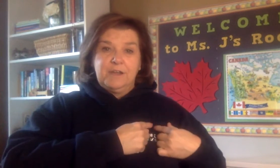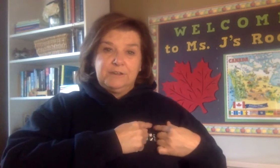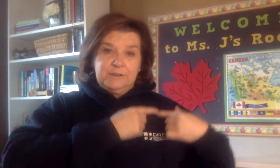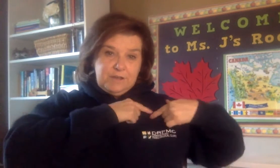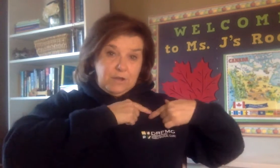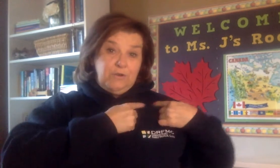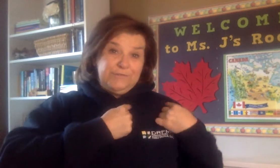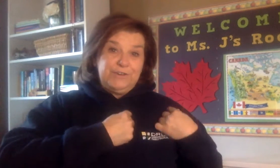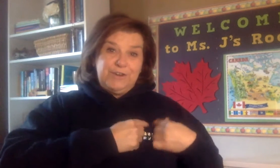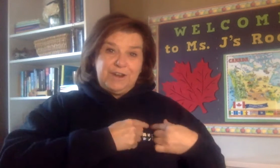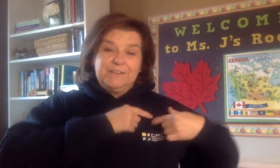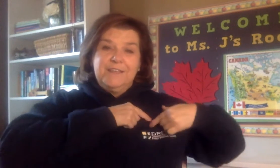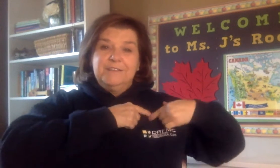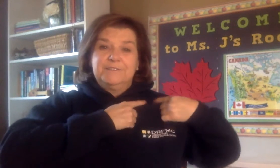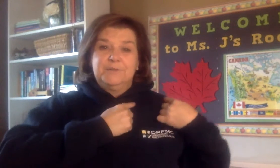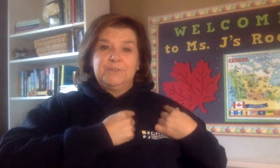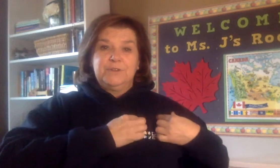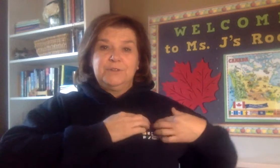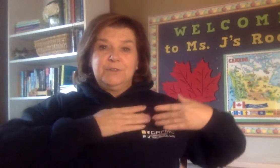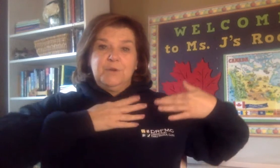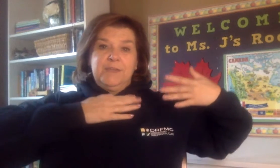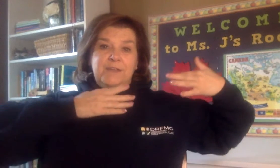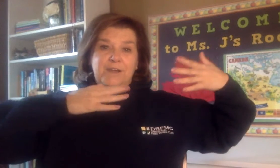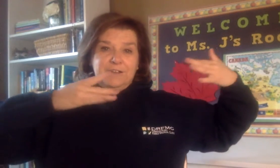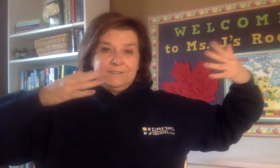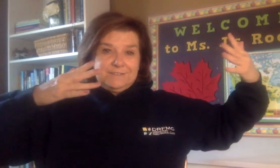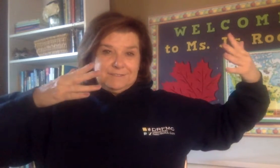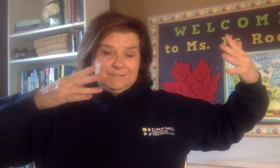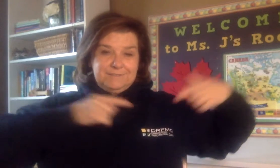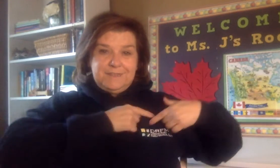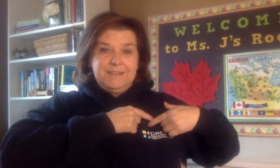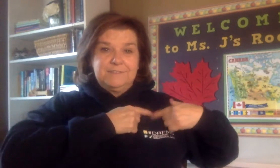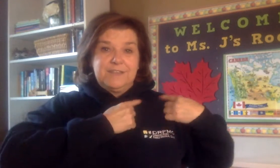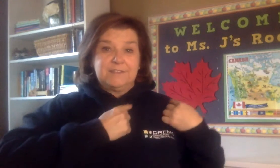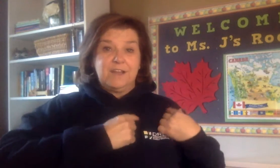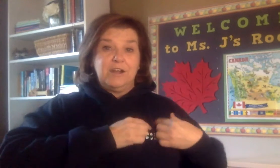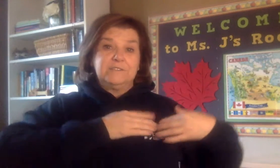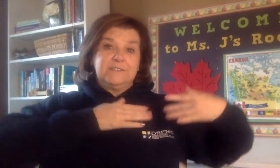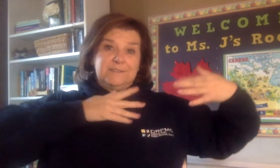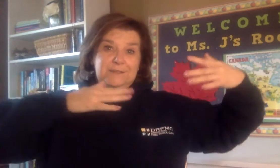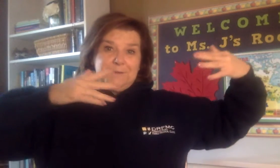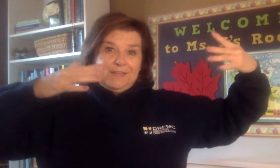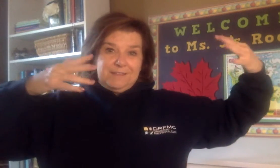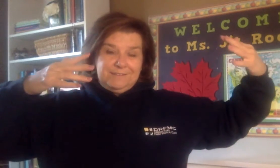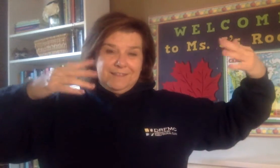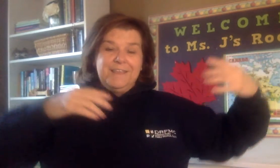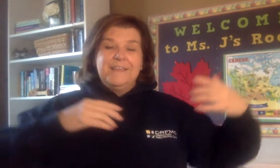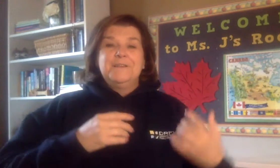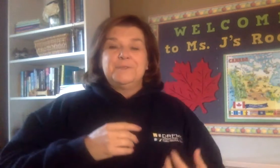on over your heart. So with glowing hearts. Okay, so that's a heart that's glowing. With